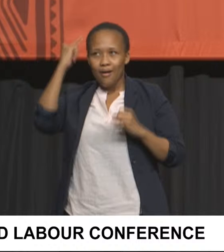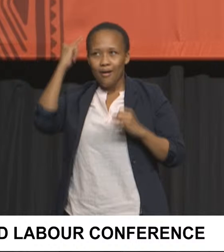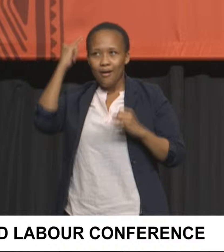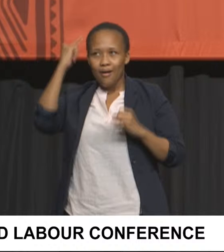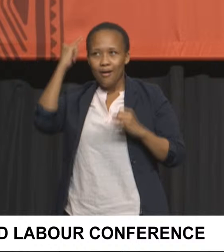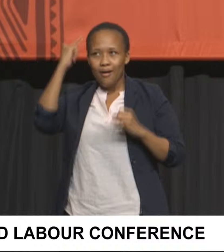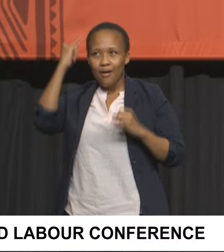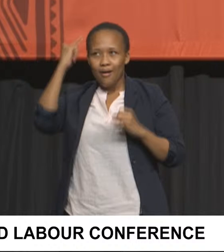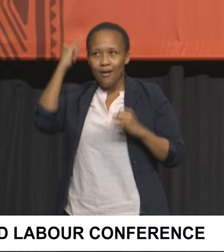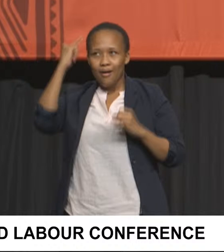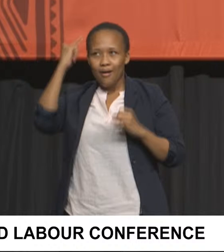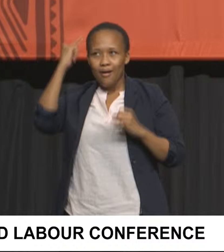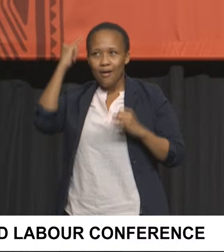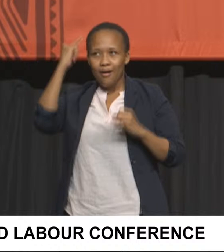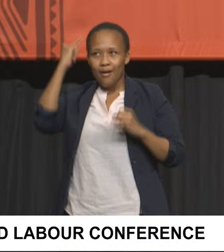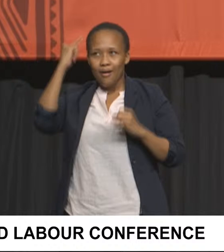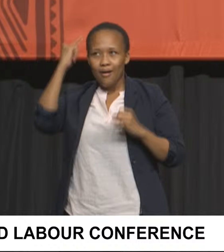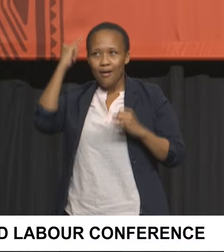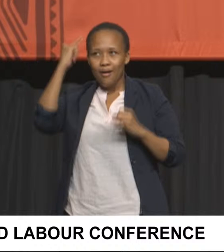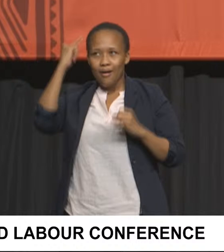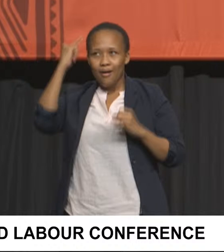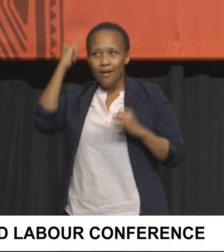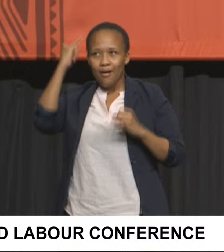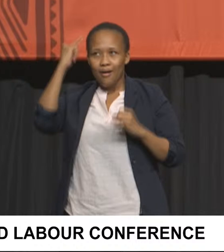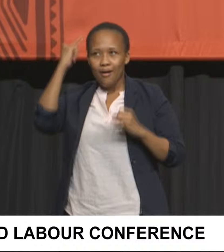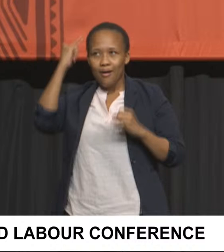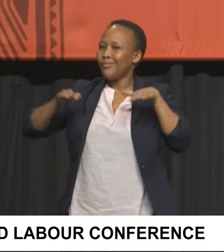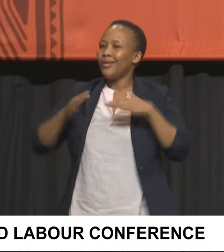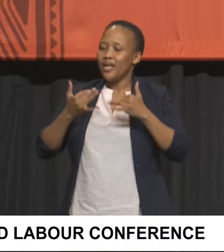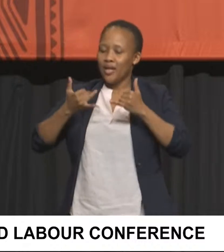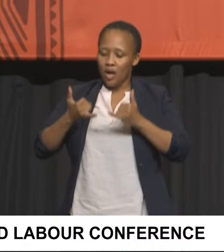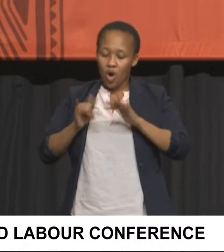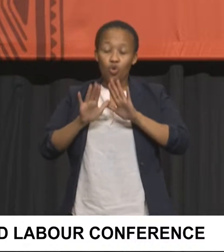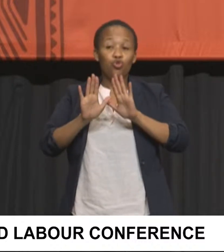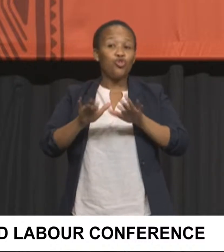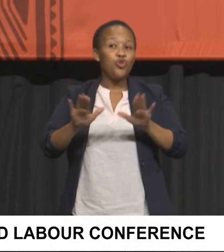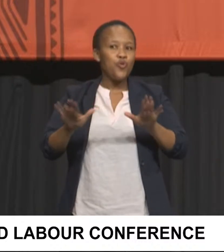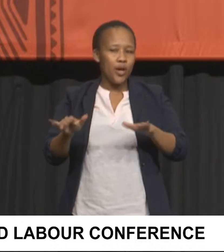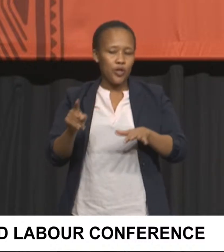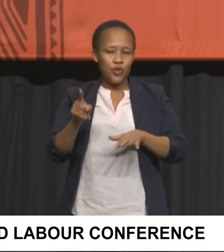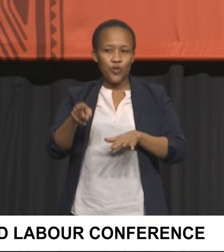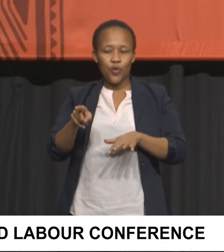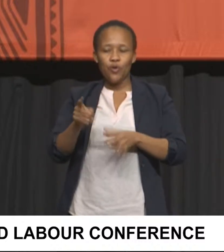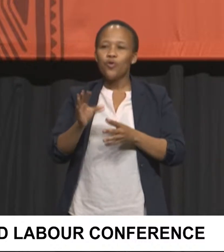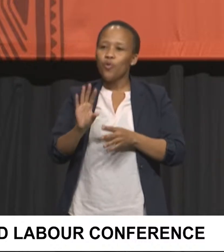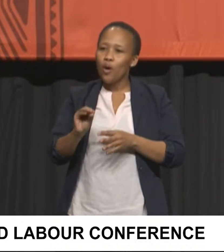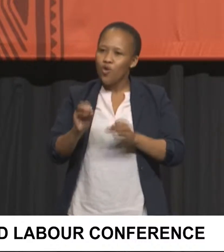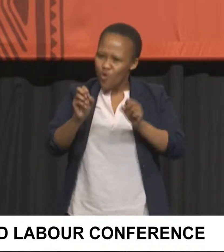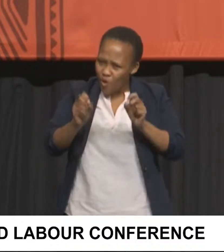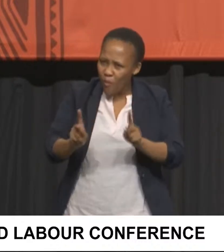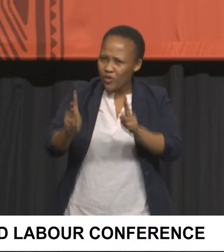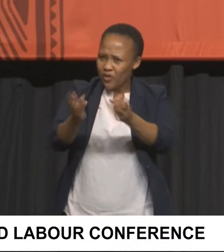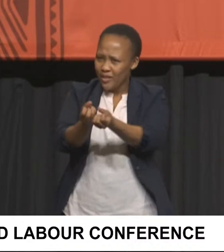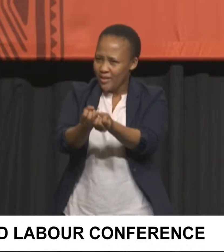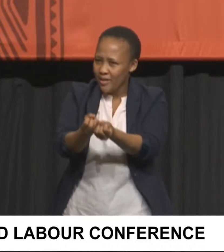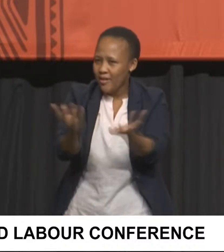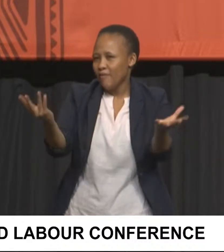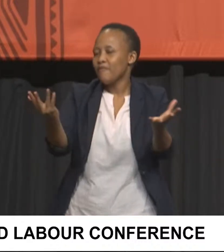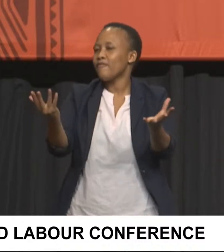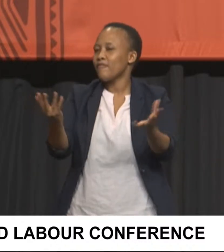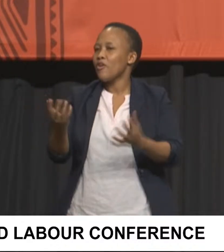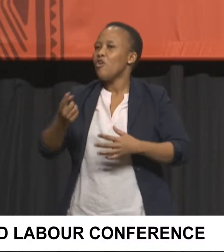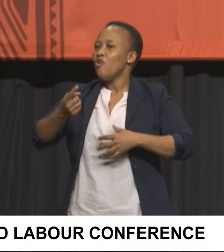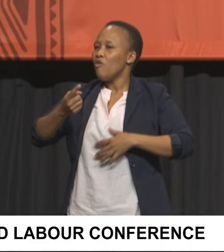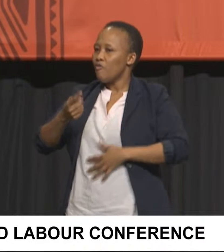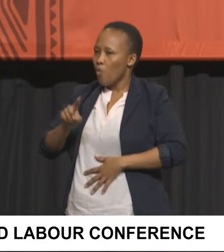stage of development. The child shall be provided with the opportunity to be heard in any judicial and